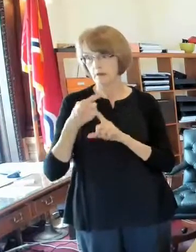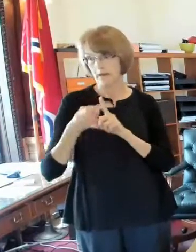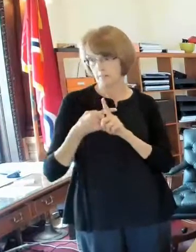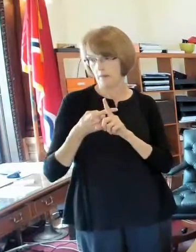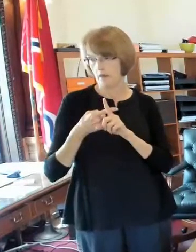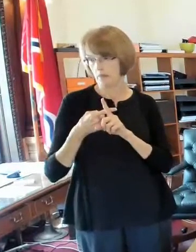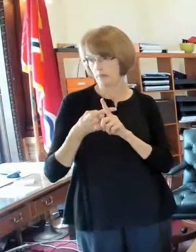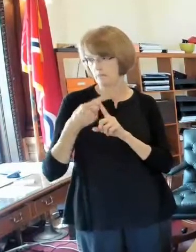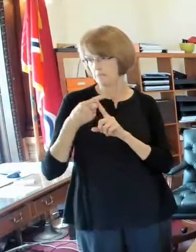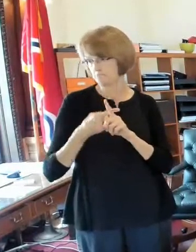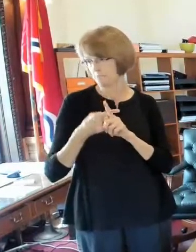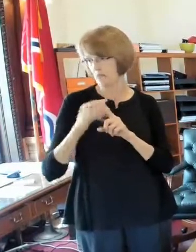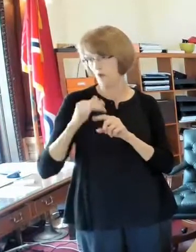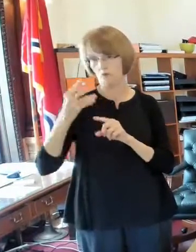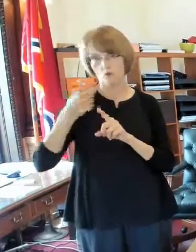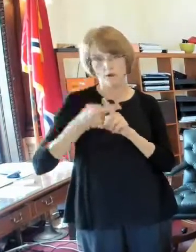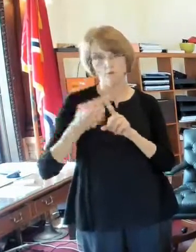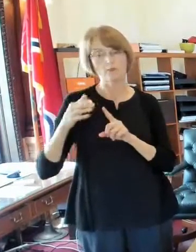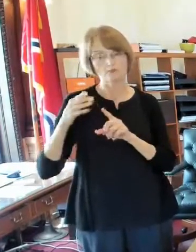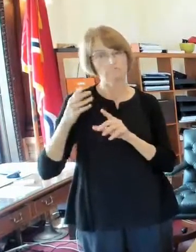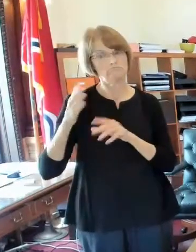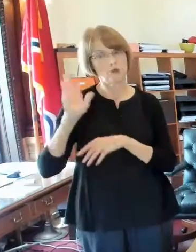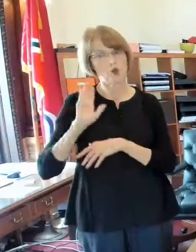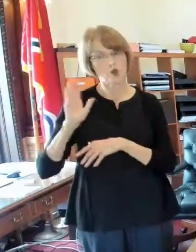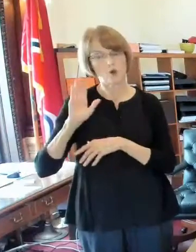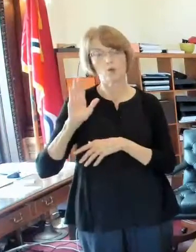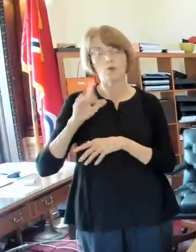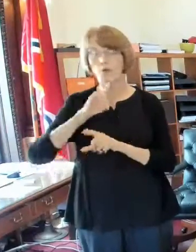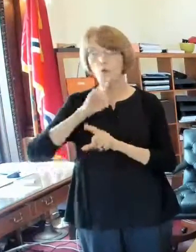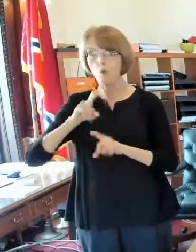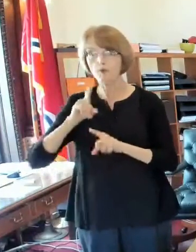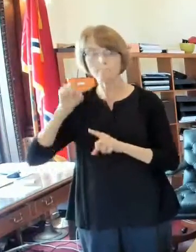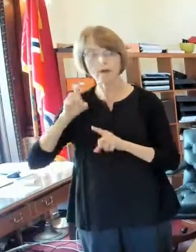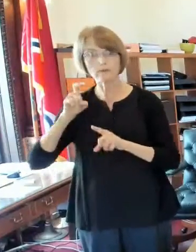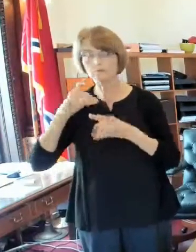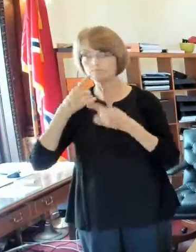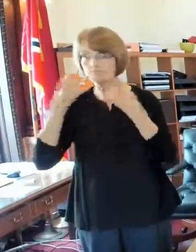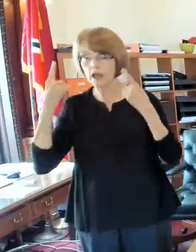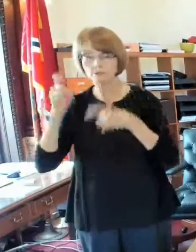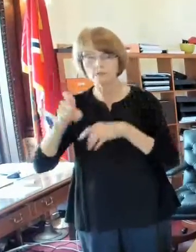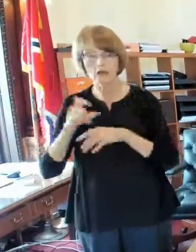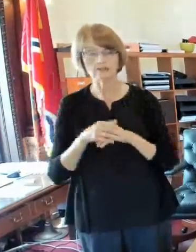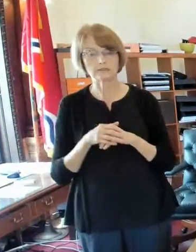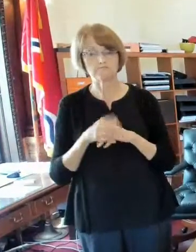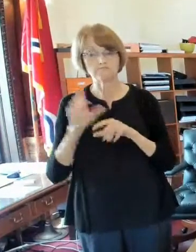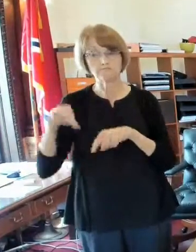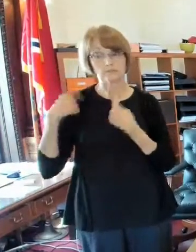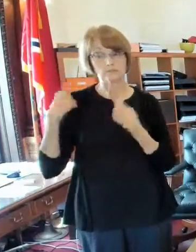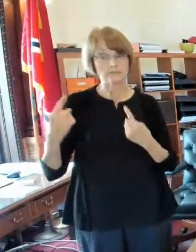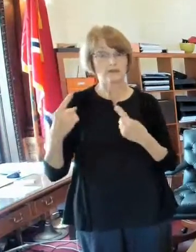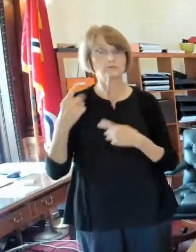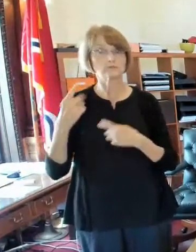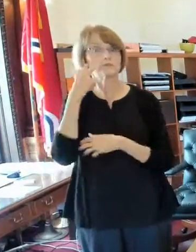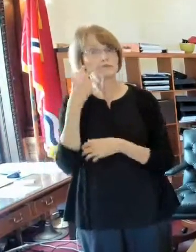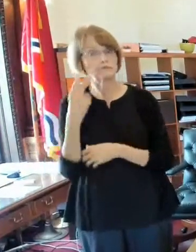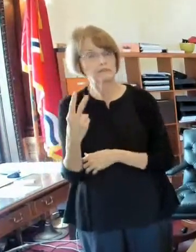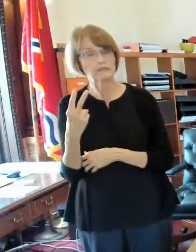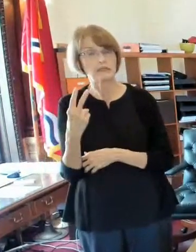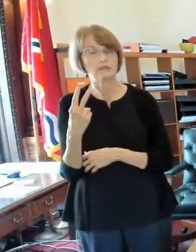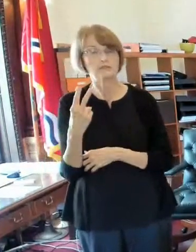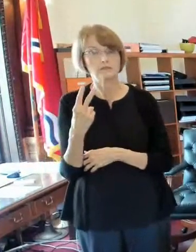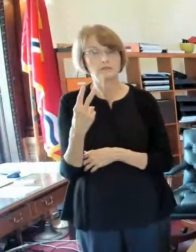bit more than a month, we are seeing our numbers